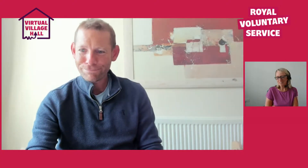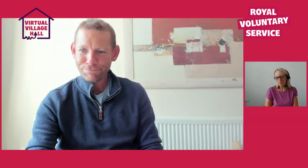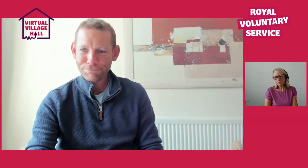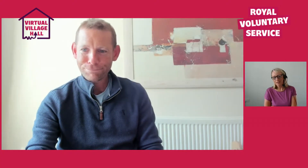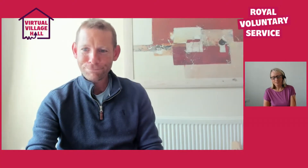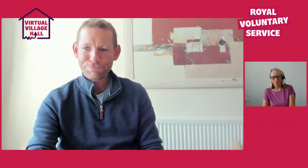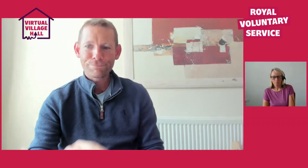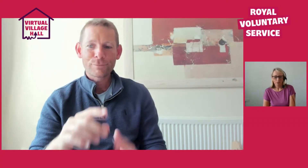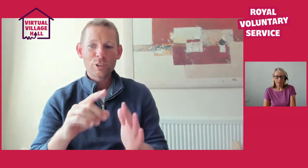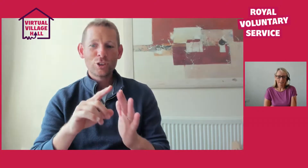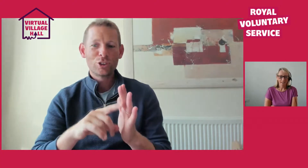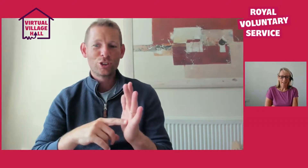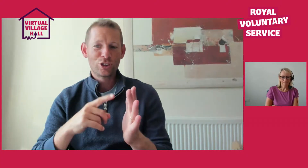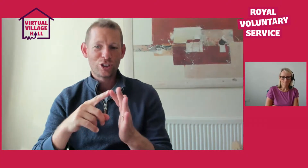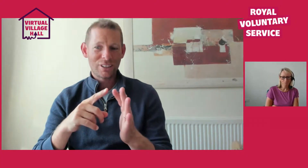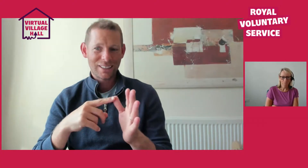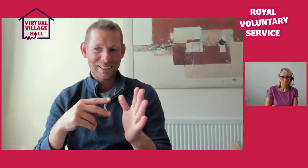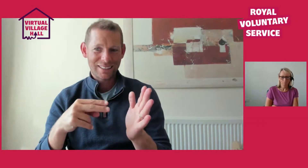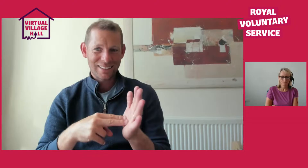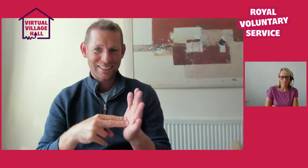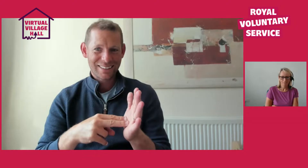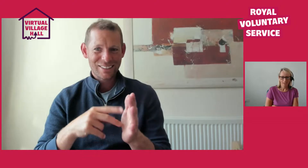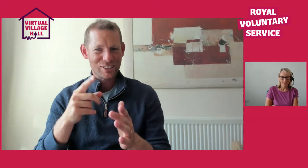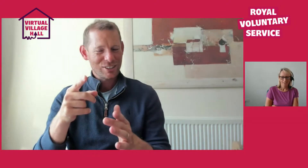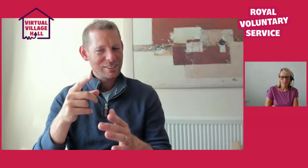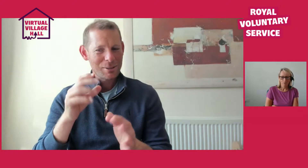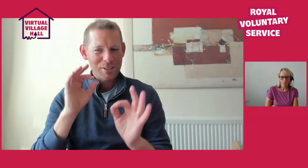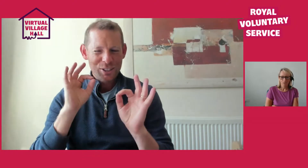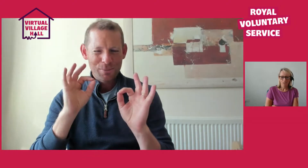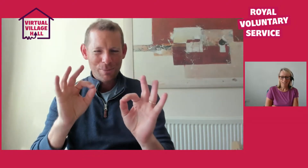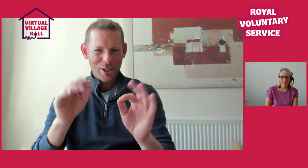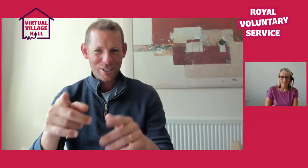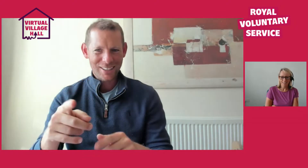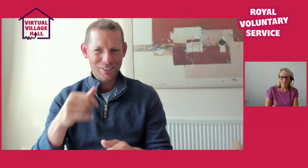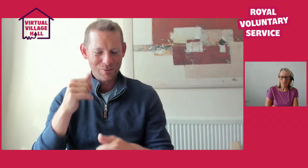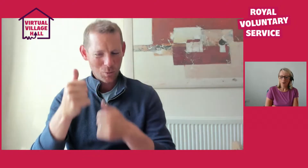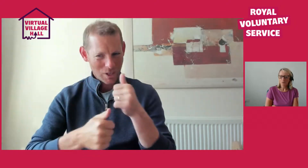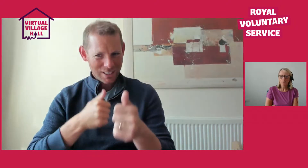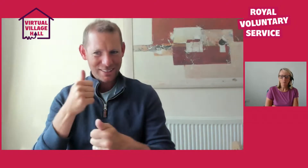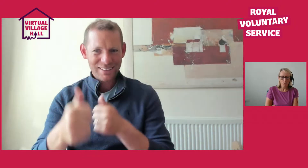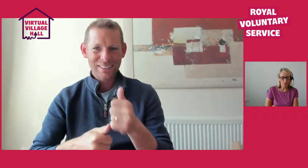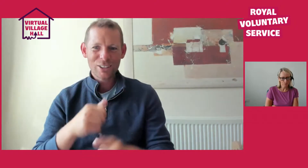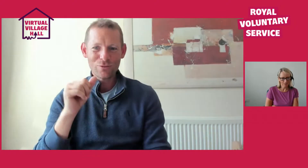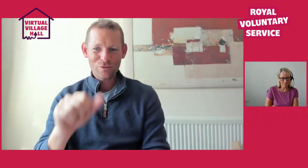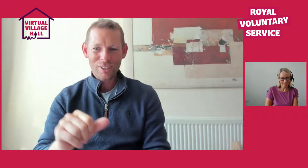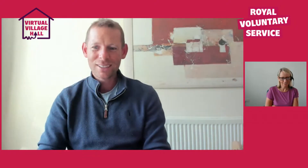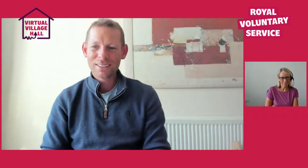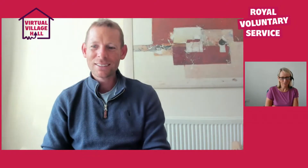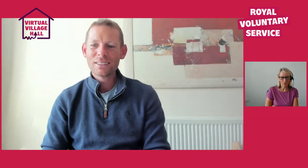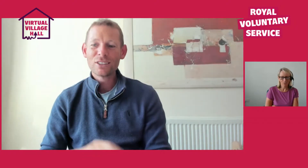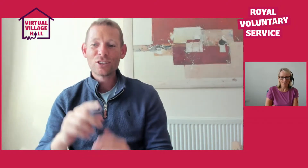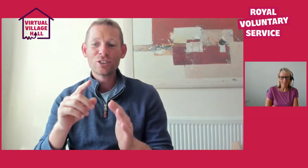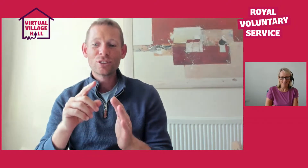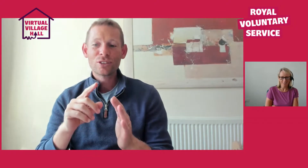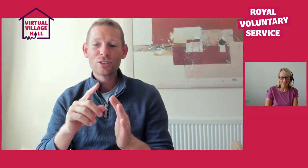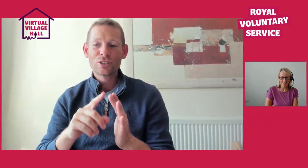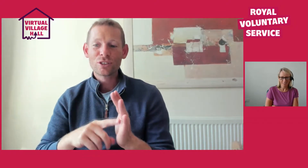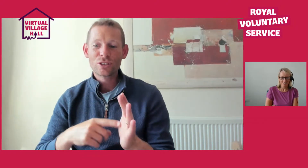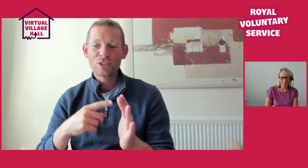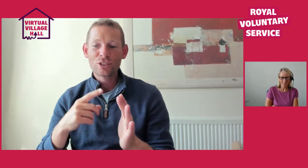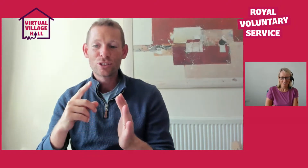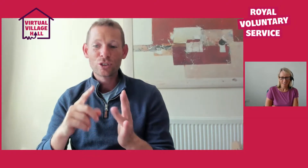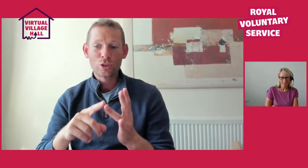Okay, so let's go back to number 9 again. So Jane, you are spot on. Well done. You got that.